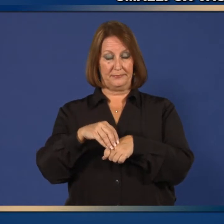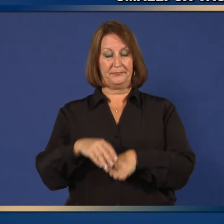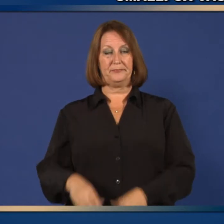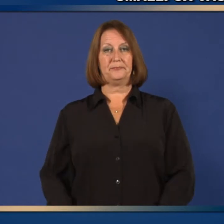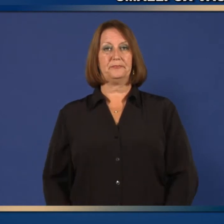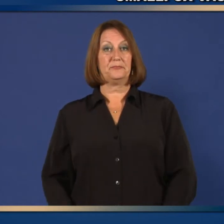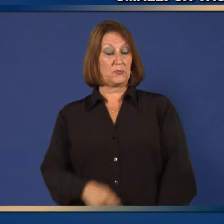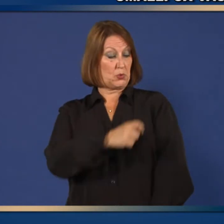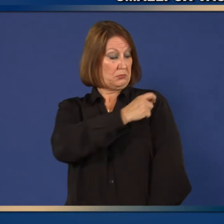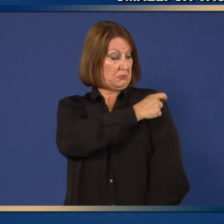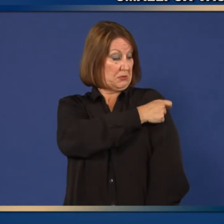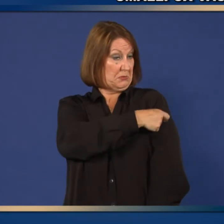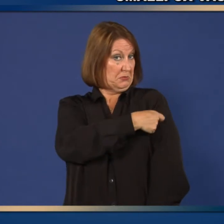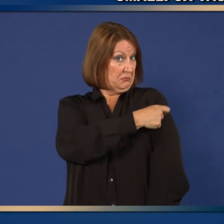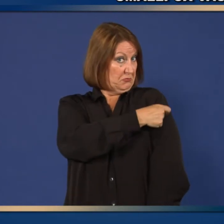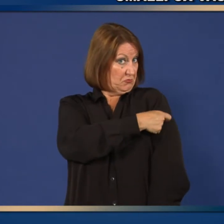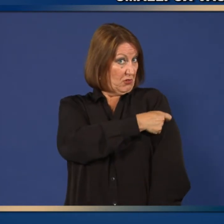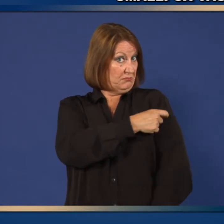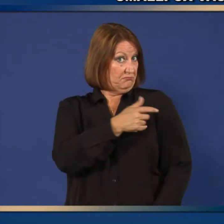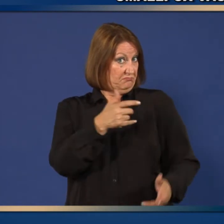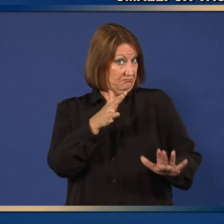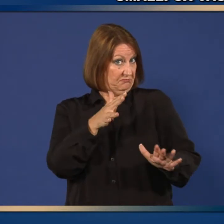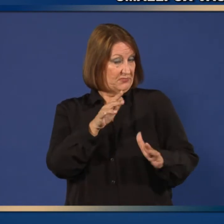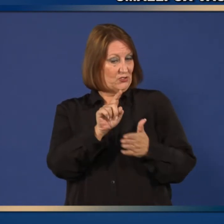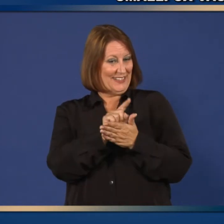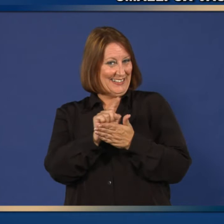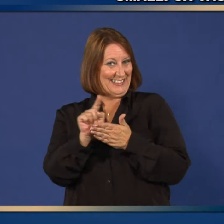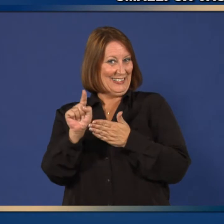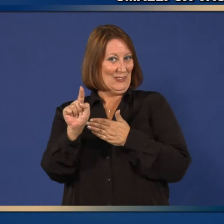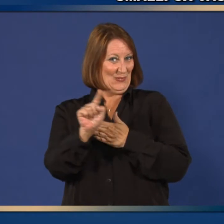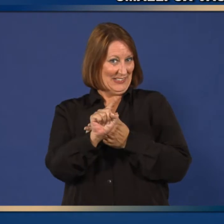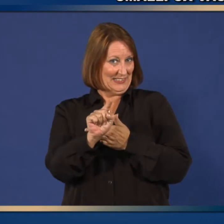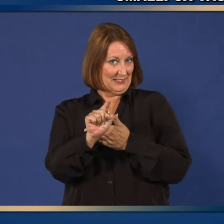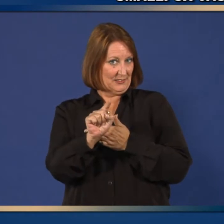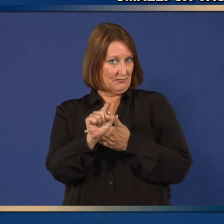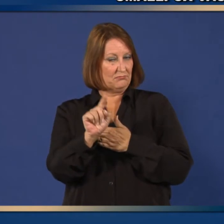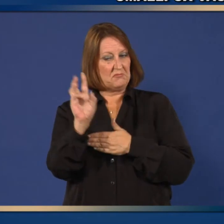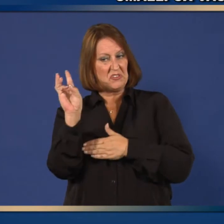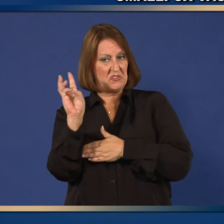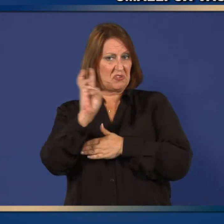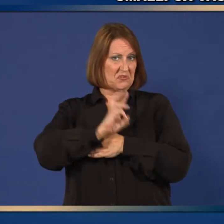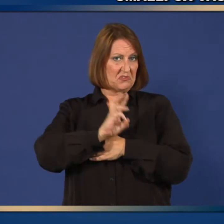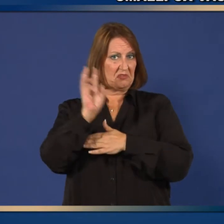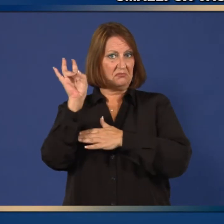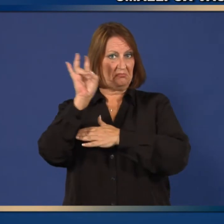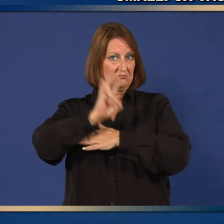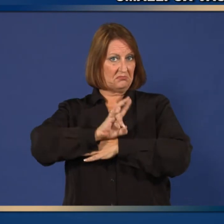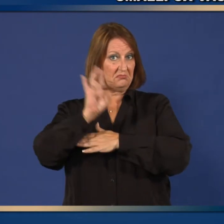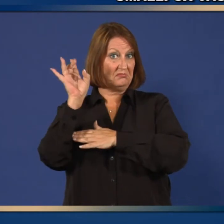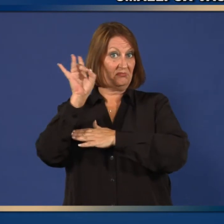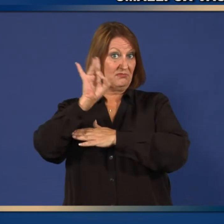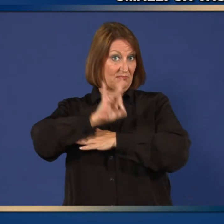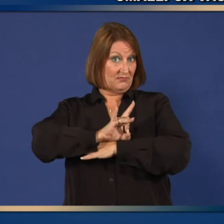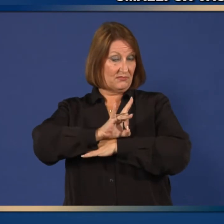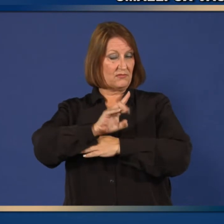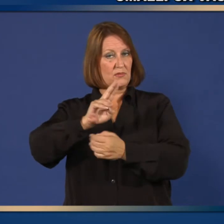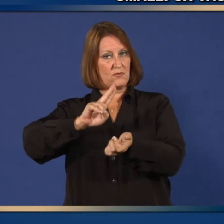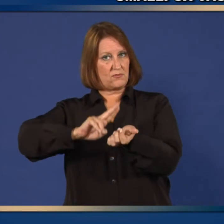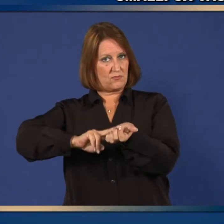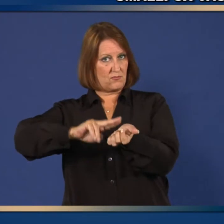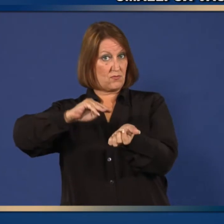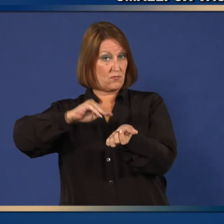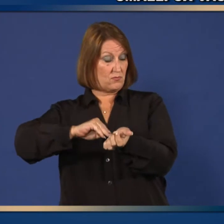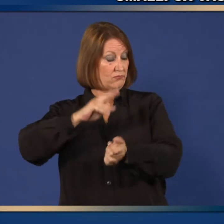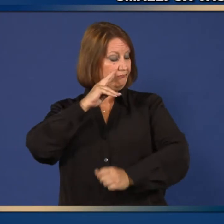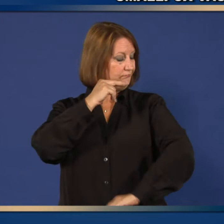A healthcare provider should check your vaccination site 6 to 8 days after you get